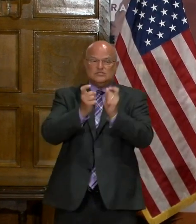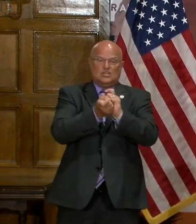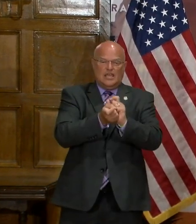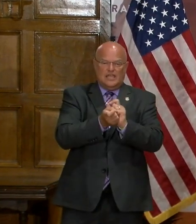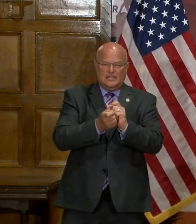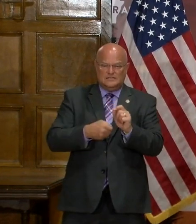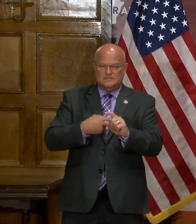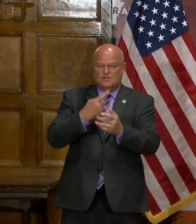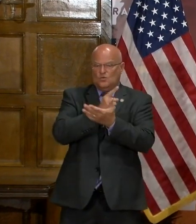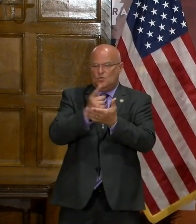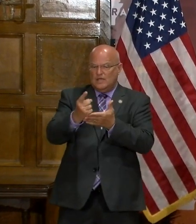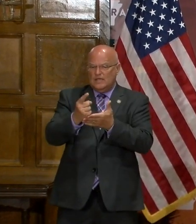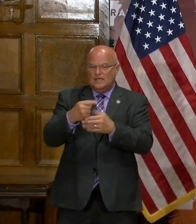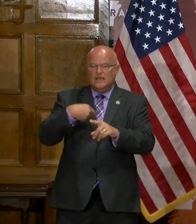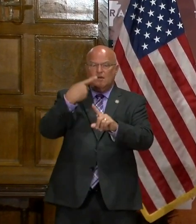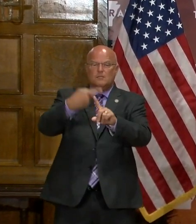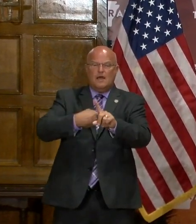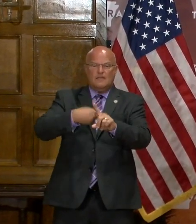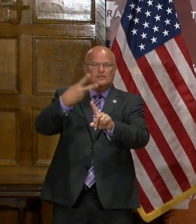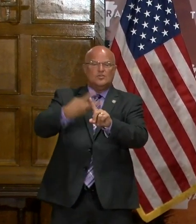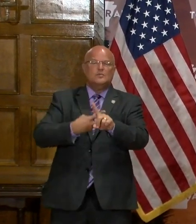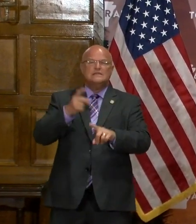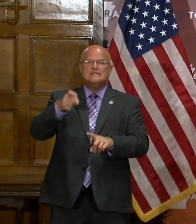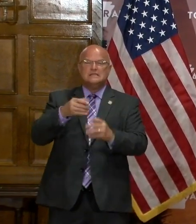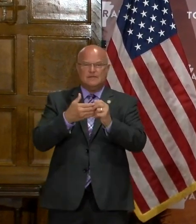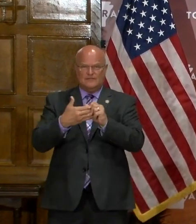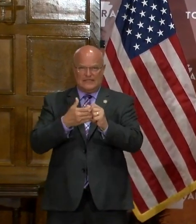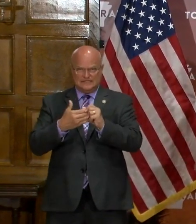a month, or 2 months. We need to be flexible.